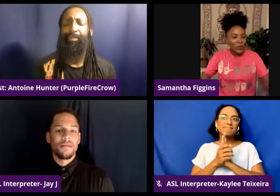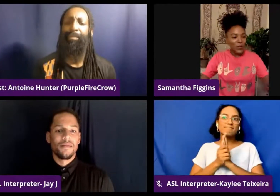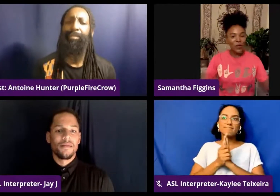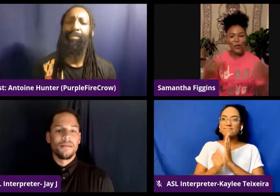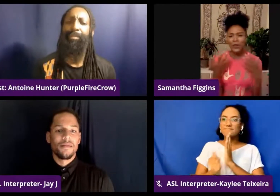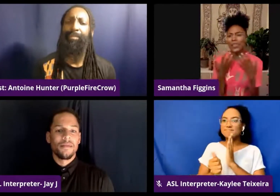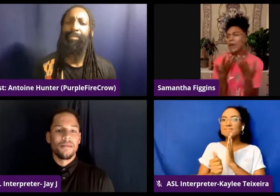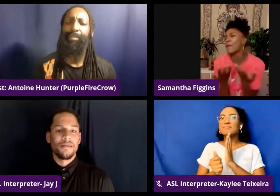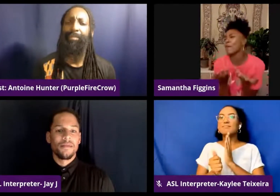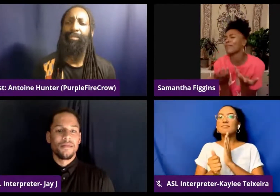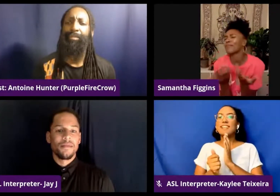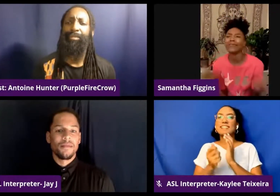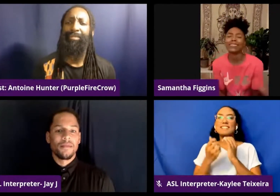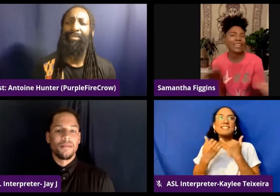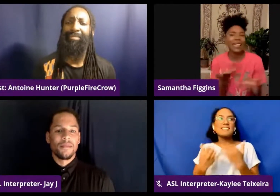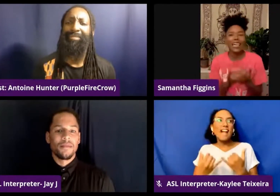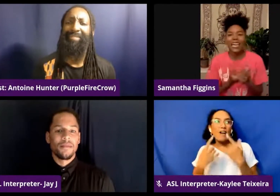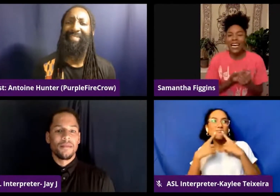accessible to people and